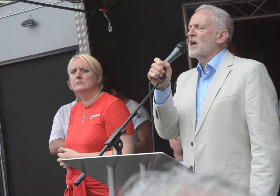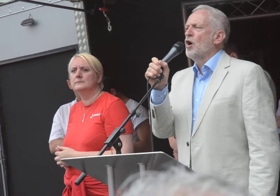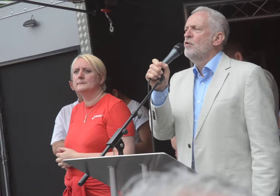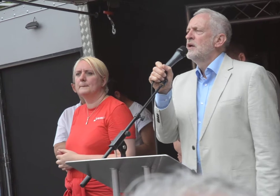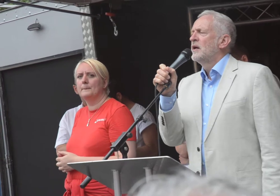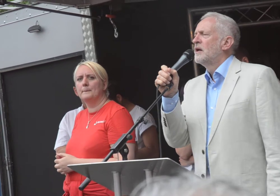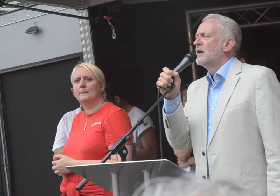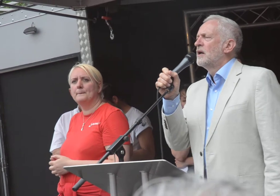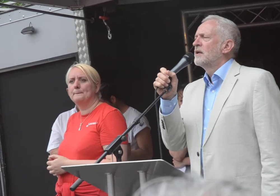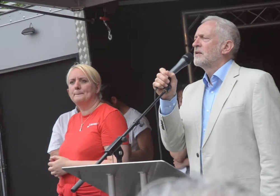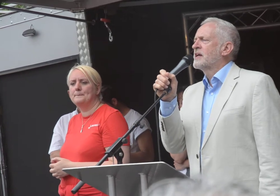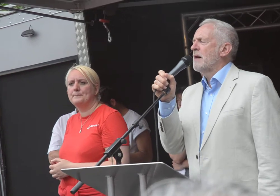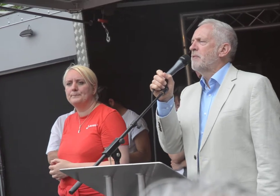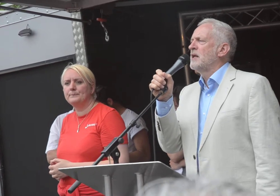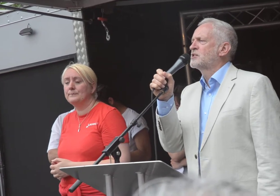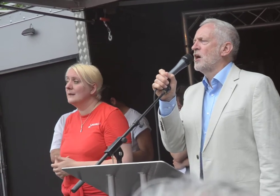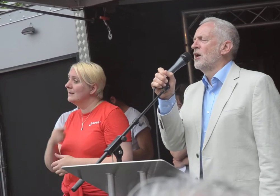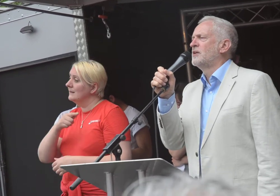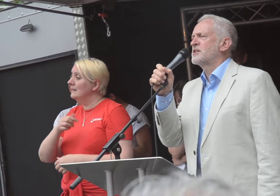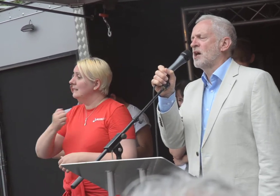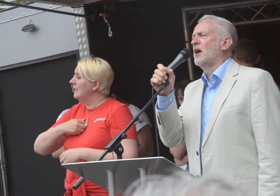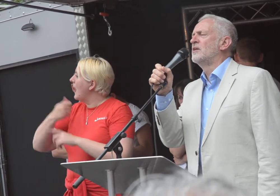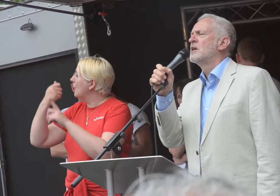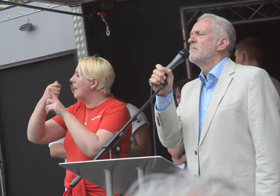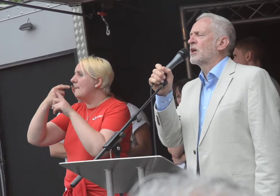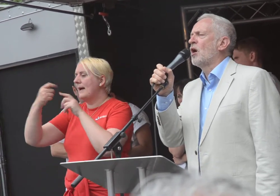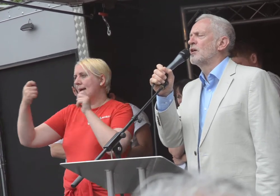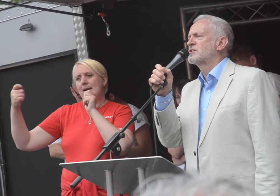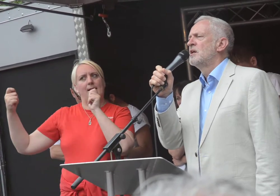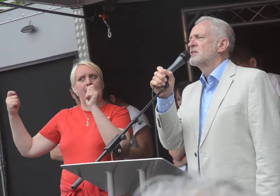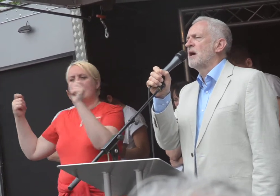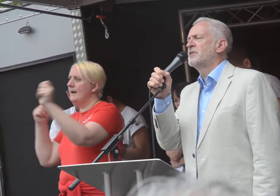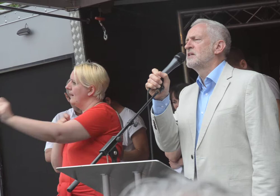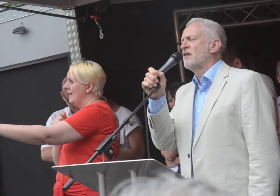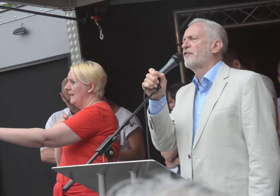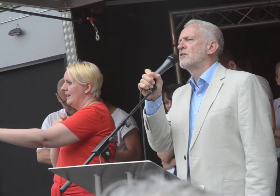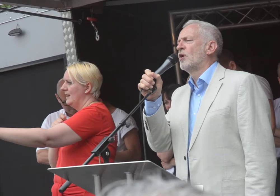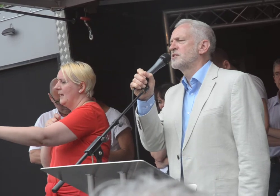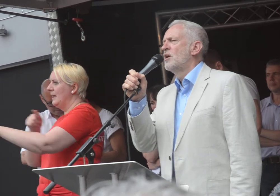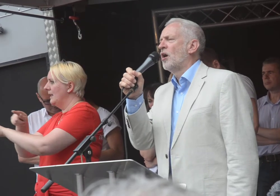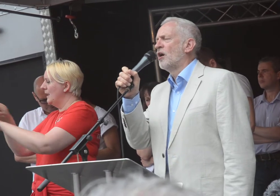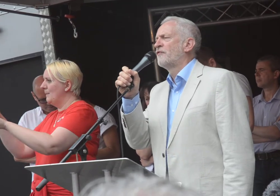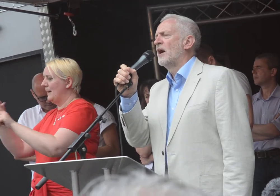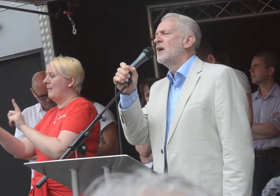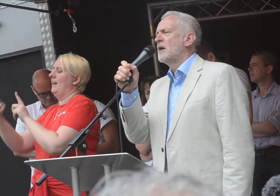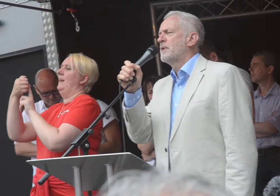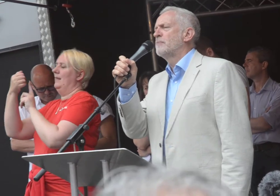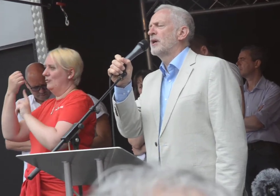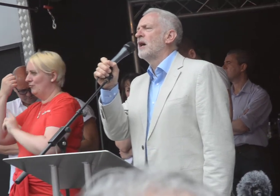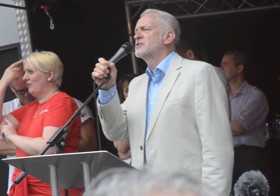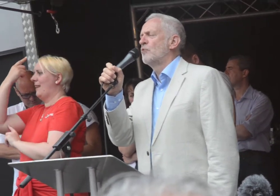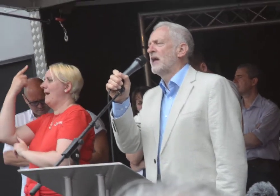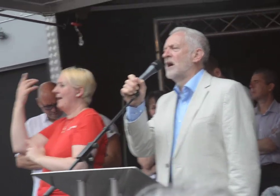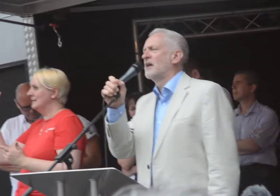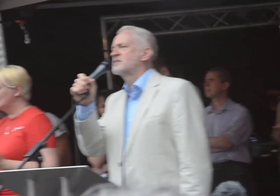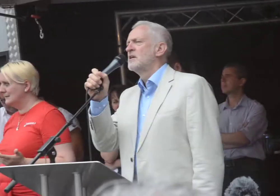And so the campaign turned. It turned because something different was on offer and people